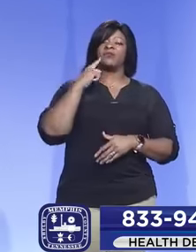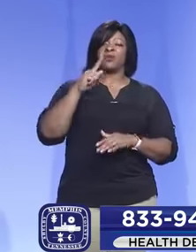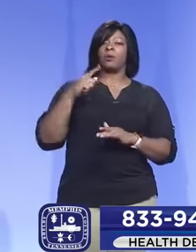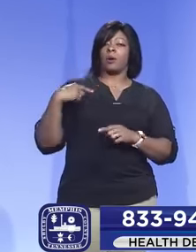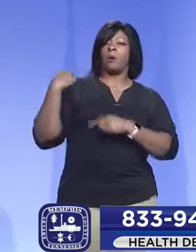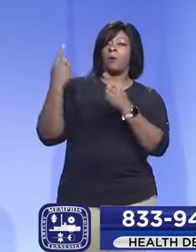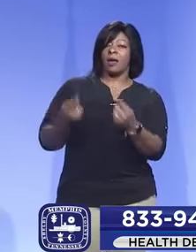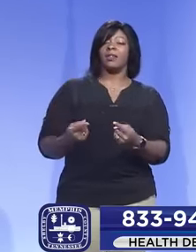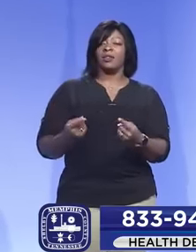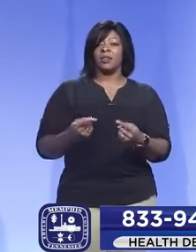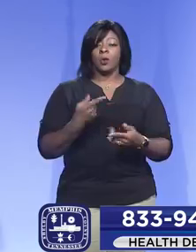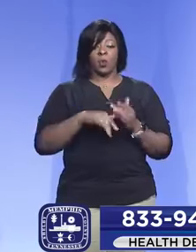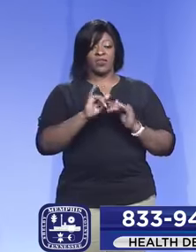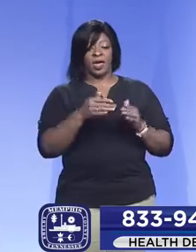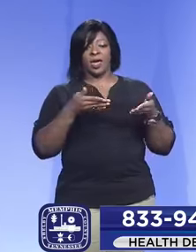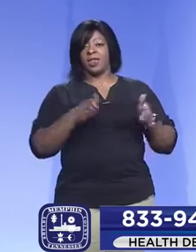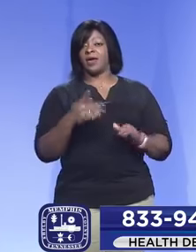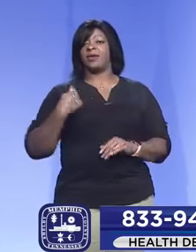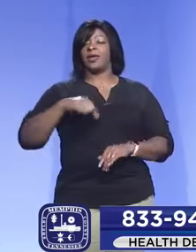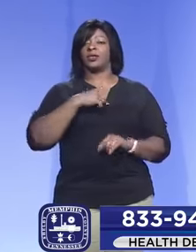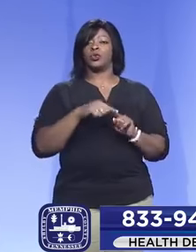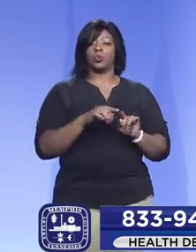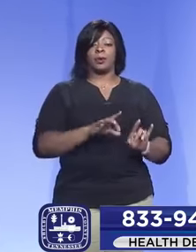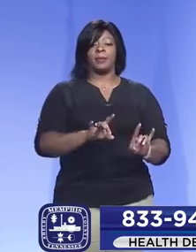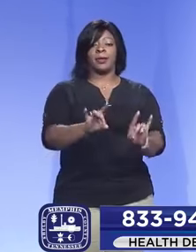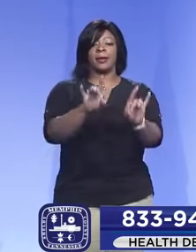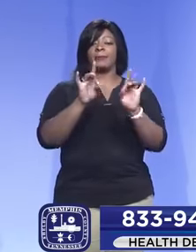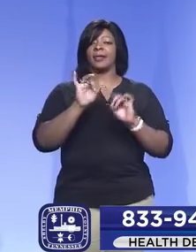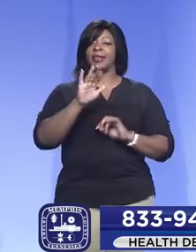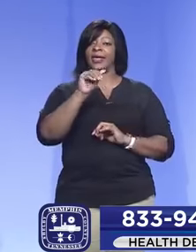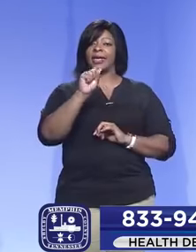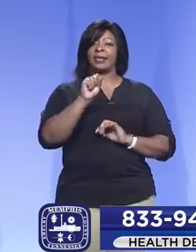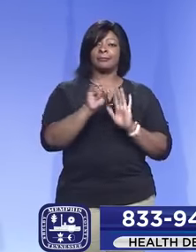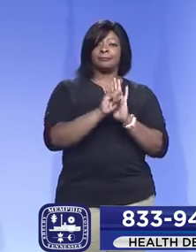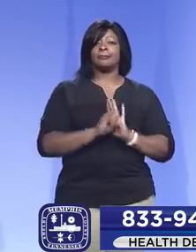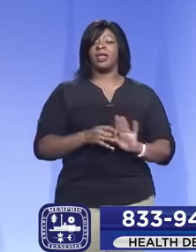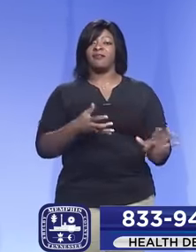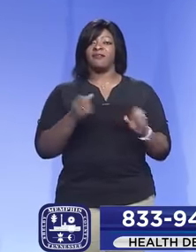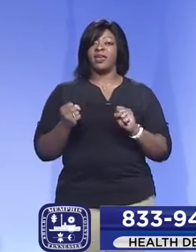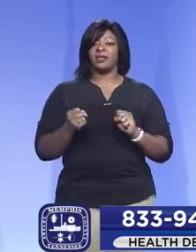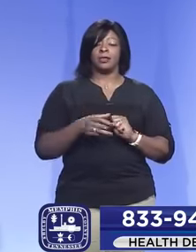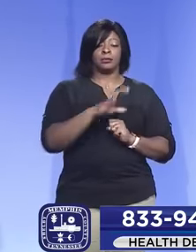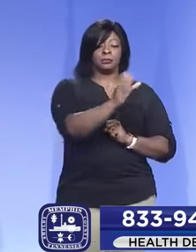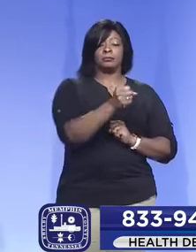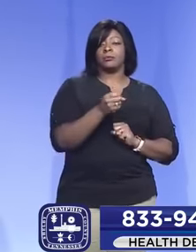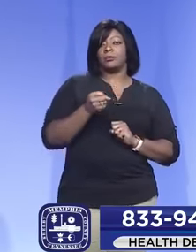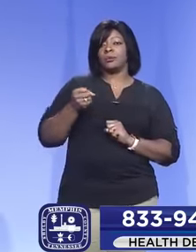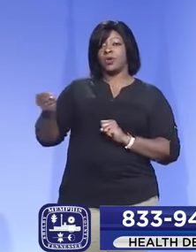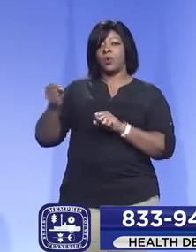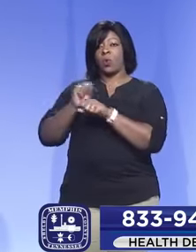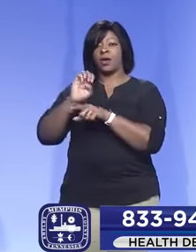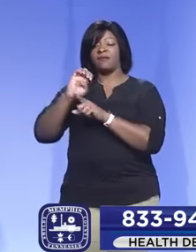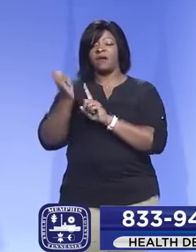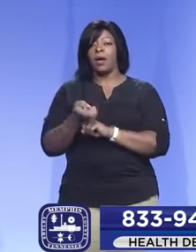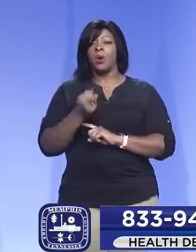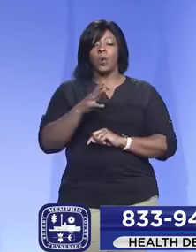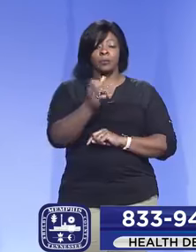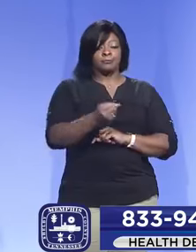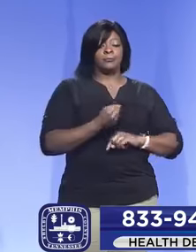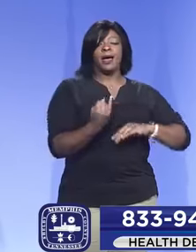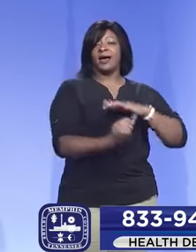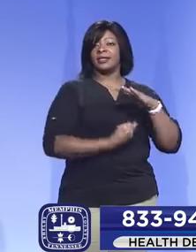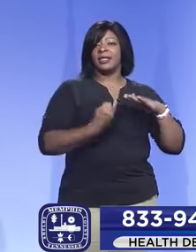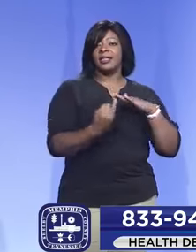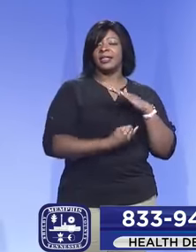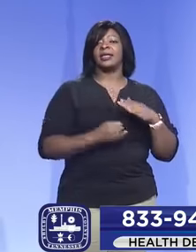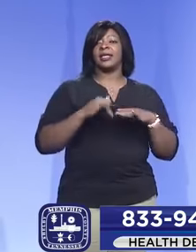time. And what that does is allow us to pick up the case quickly and remove them from the work environment or isolate